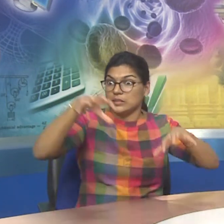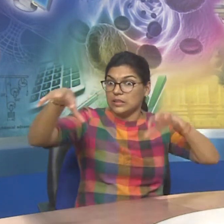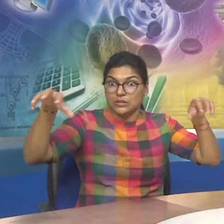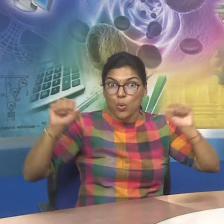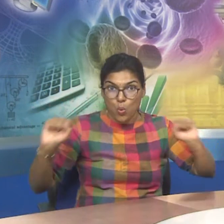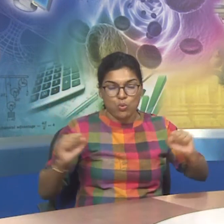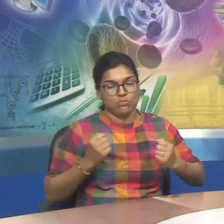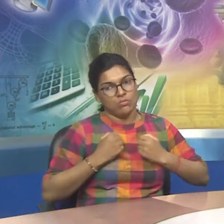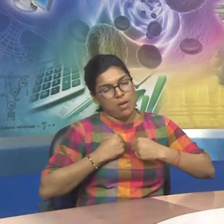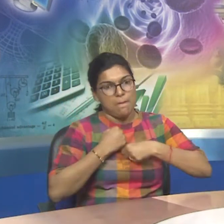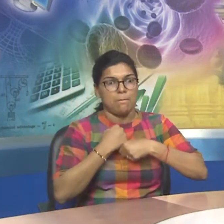which